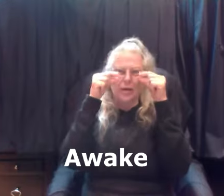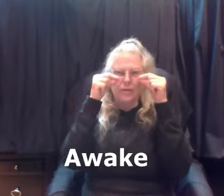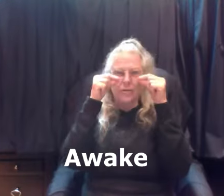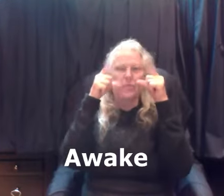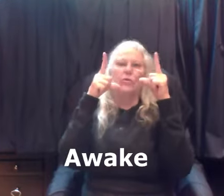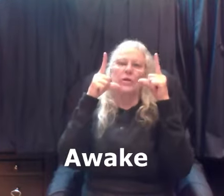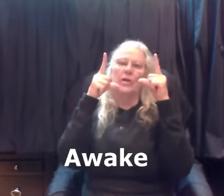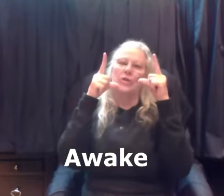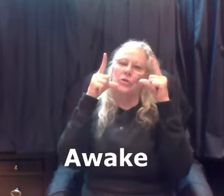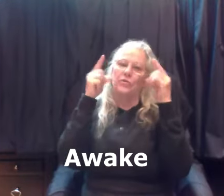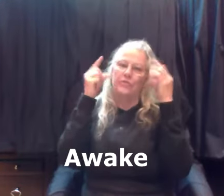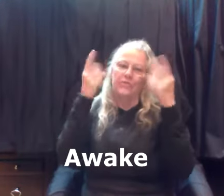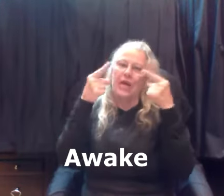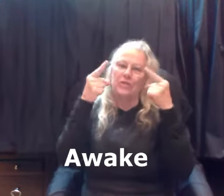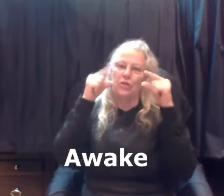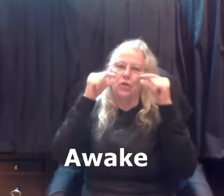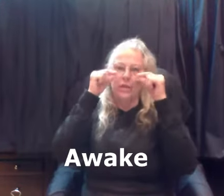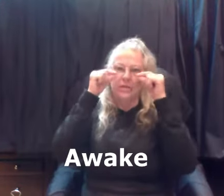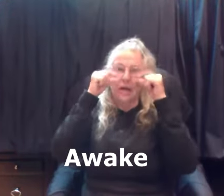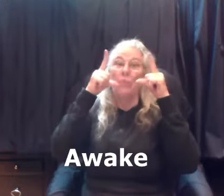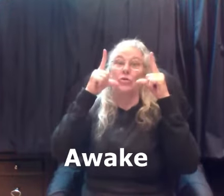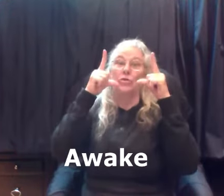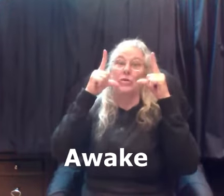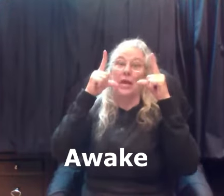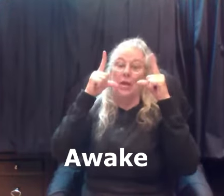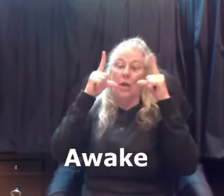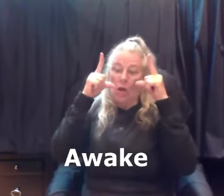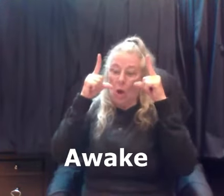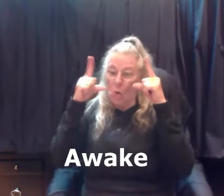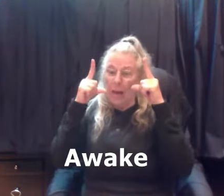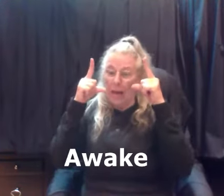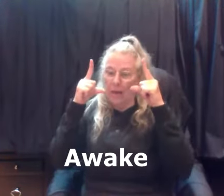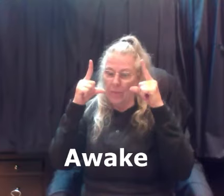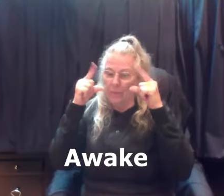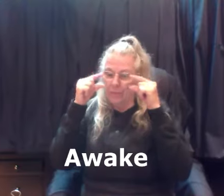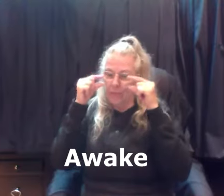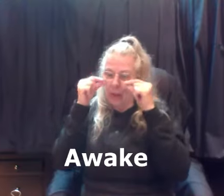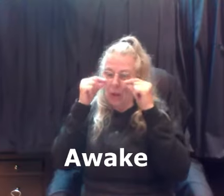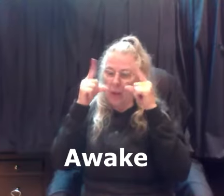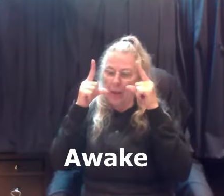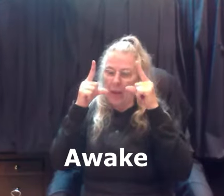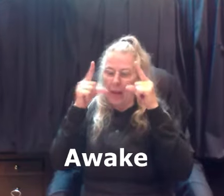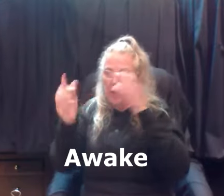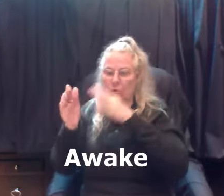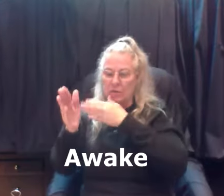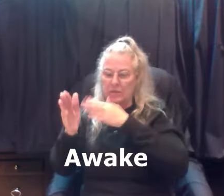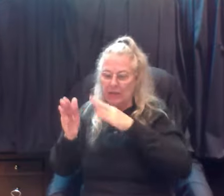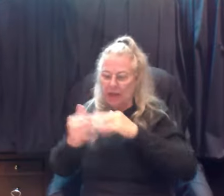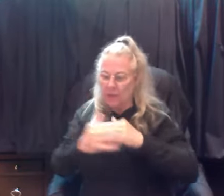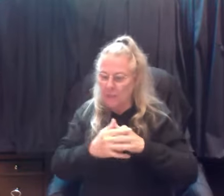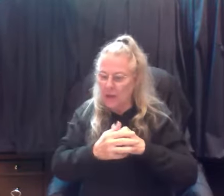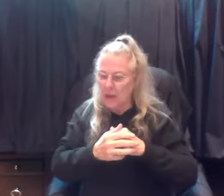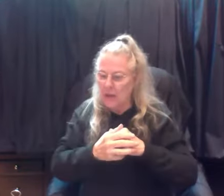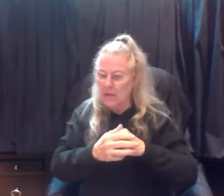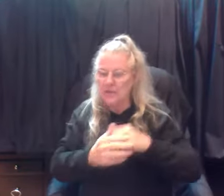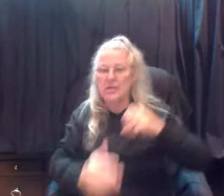you can let your face show exactly what you're saying. Awake. And of course sing. Sun.